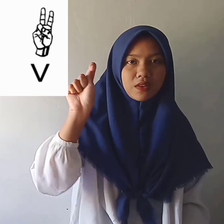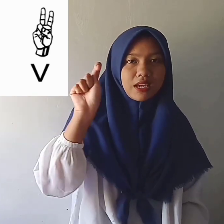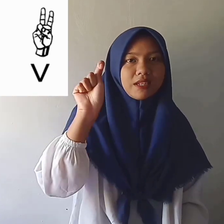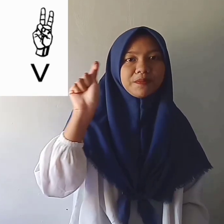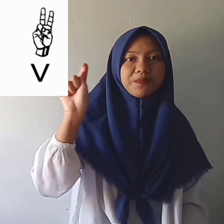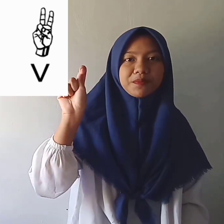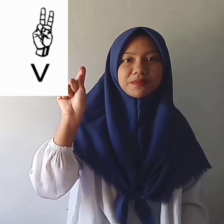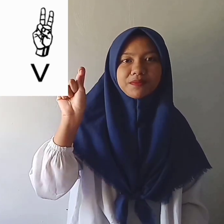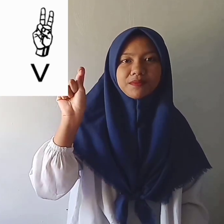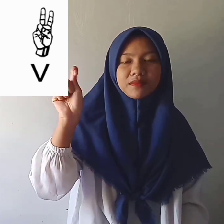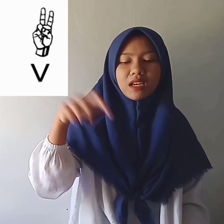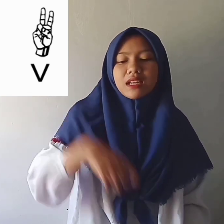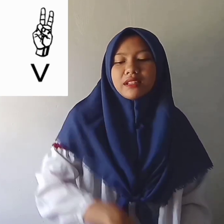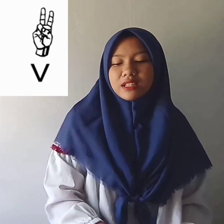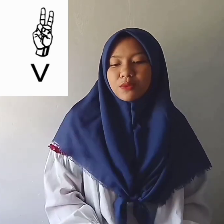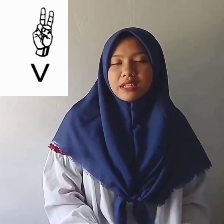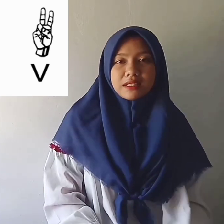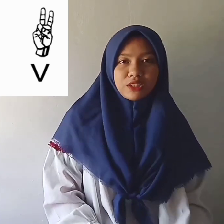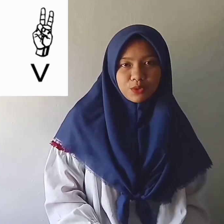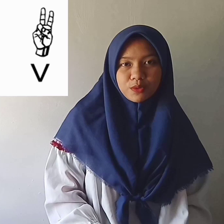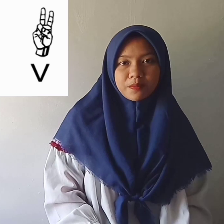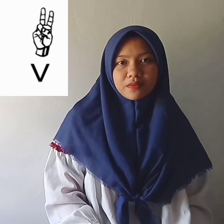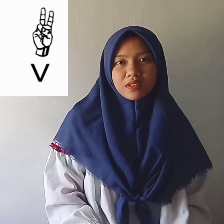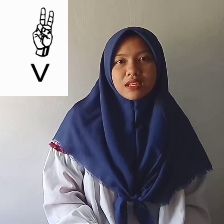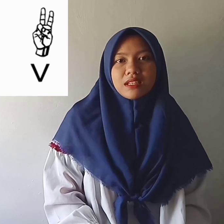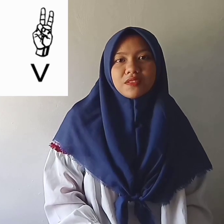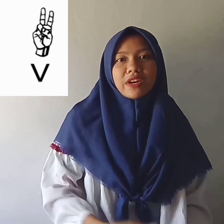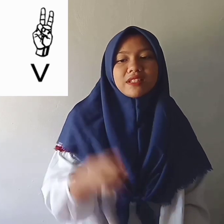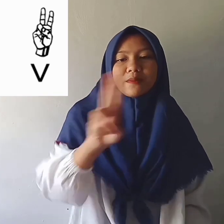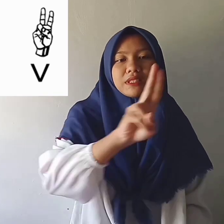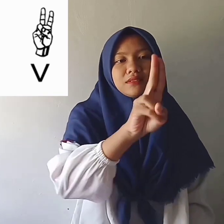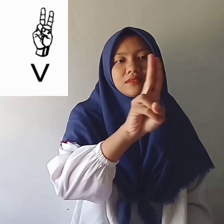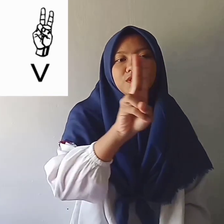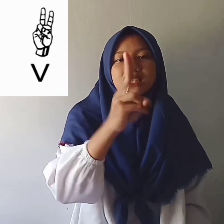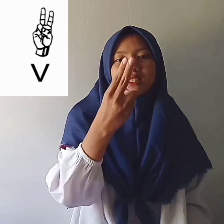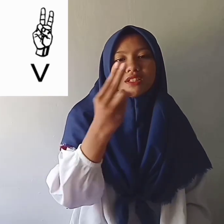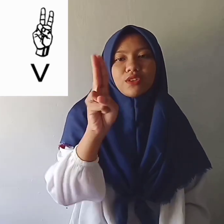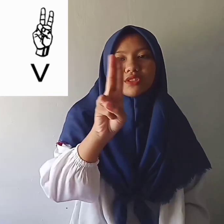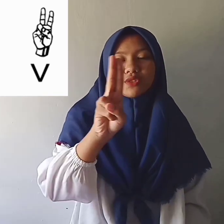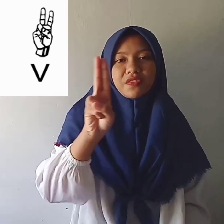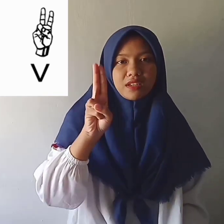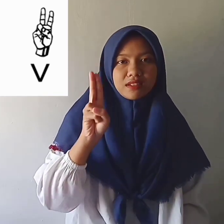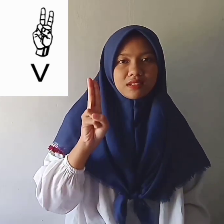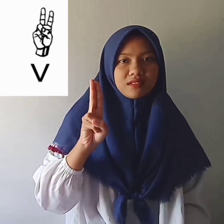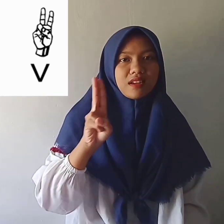Okay. The next one is U. It's very simple. You just need your two fingers like